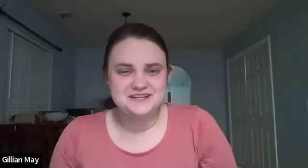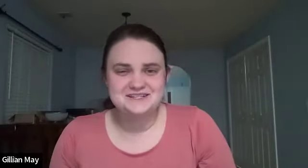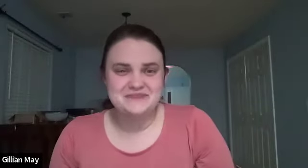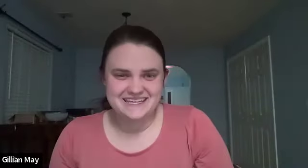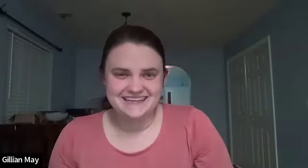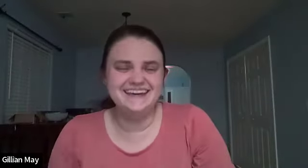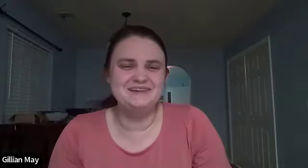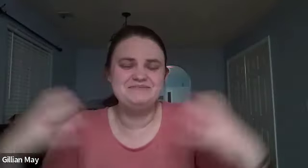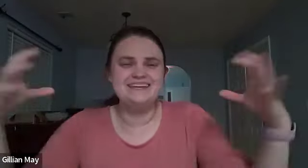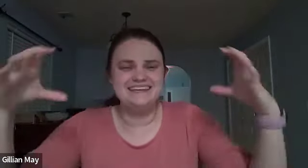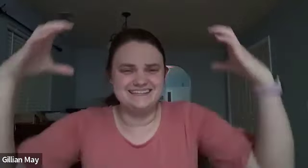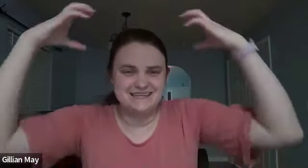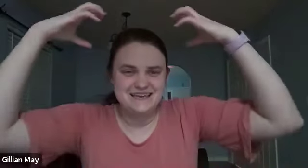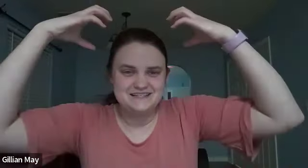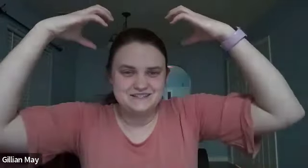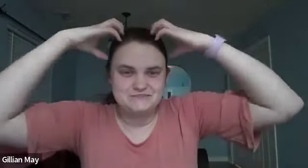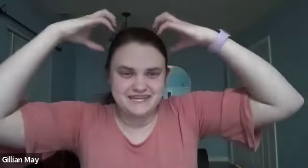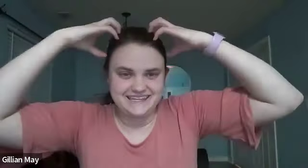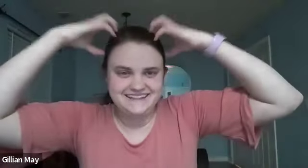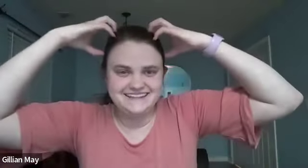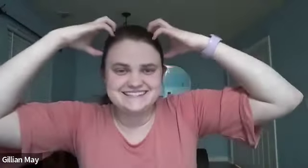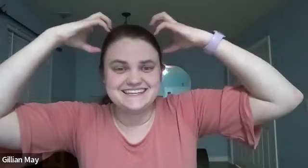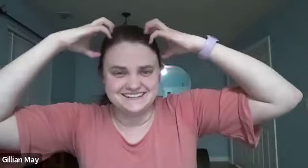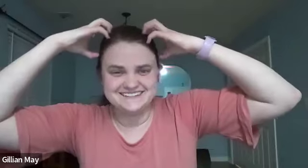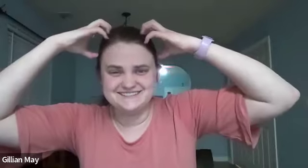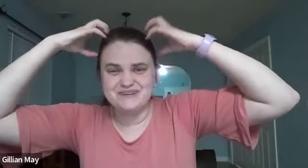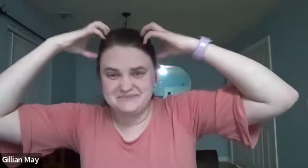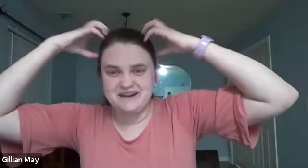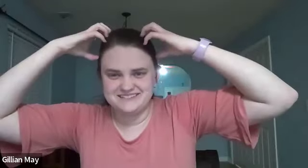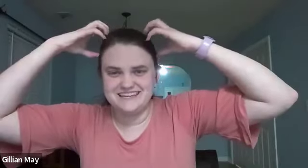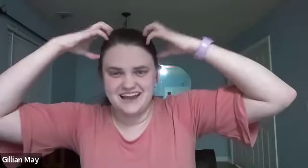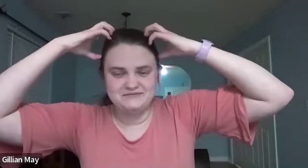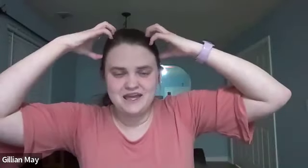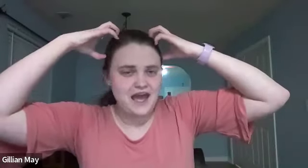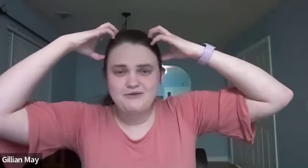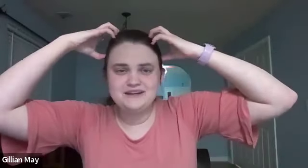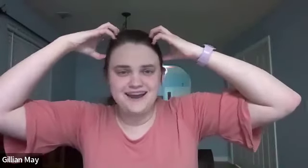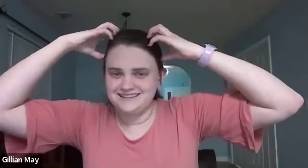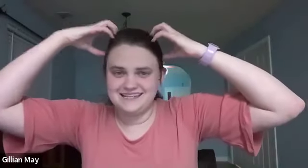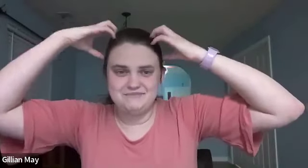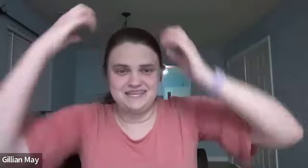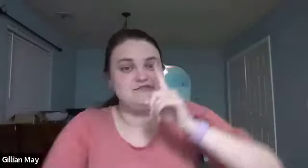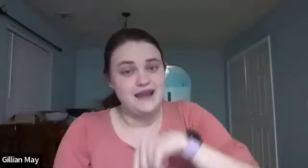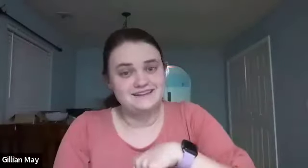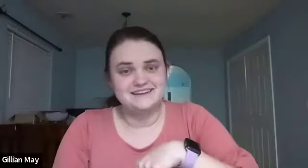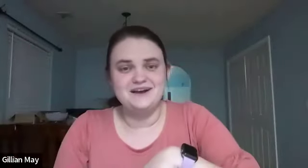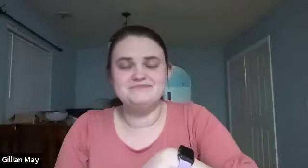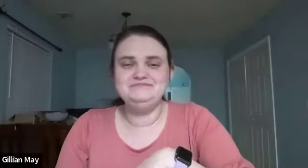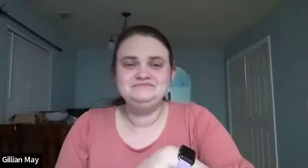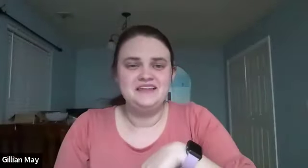do Mickey, Mickey is Mickey. It's the ears. Mickey Mouse. Yeah. I would not say Mickey rat.